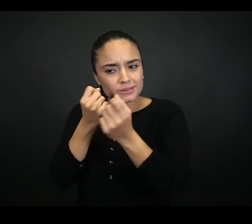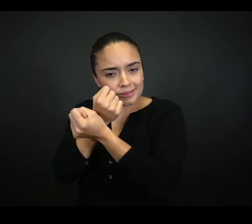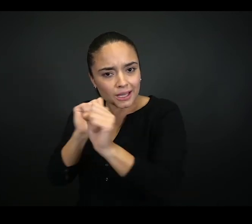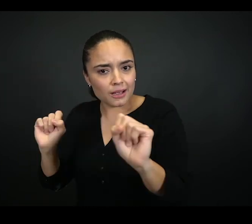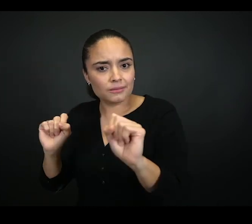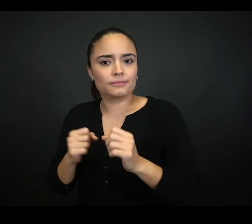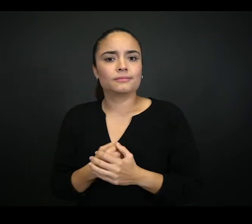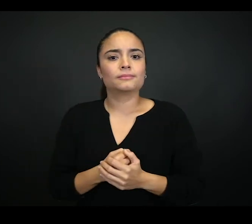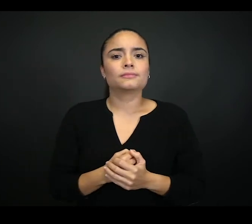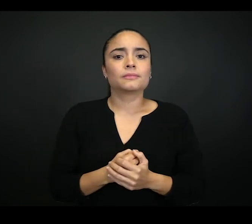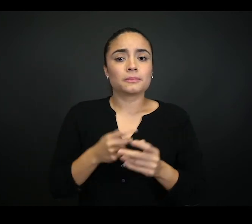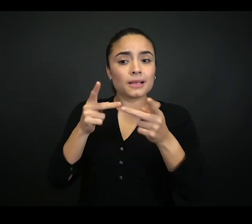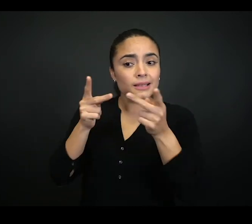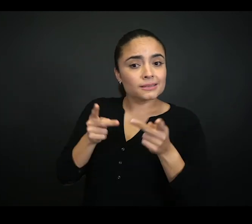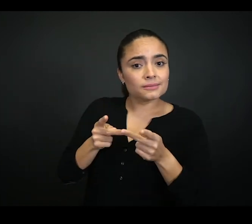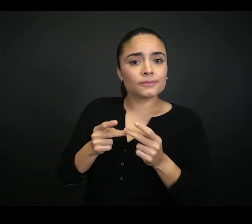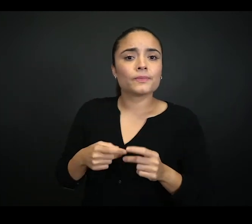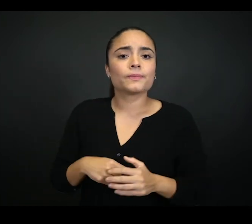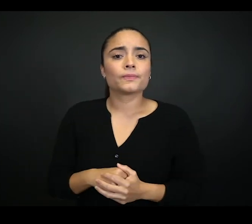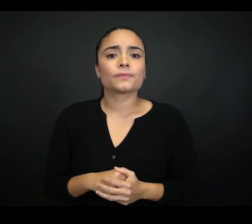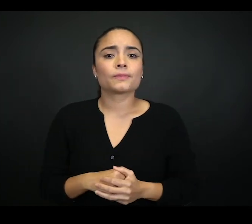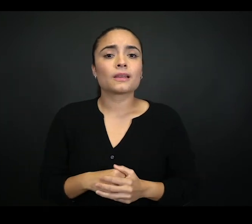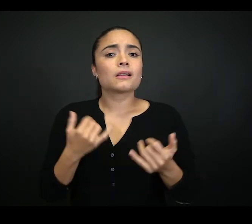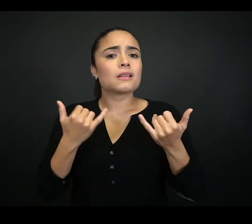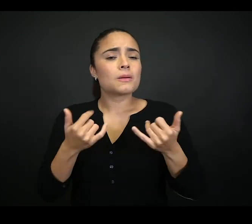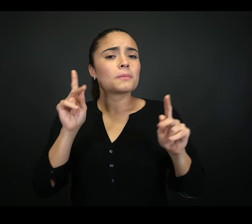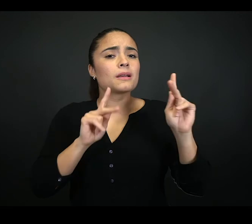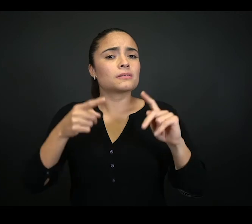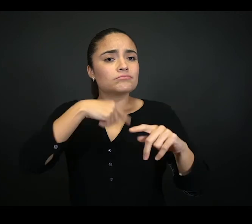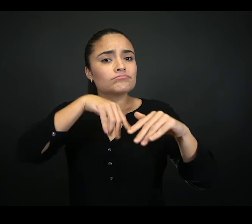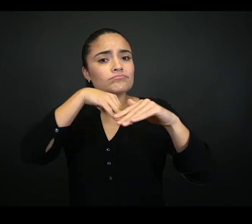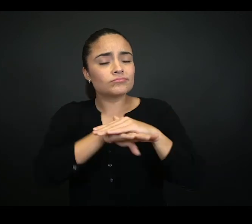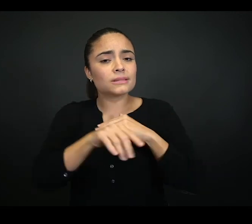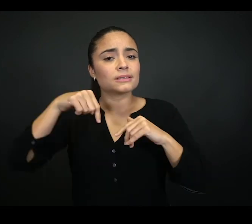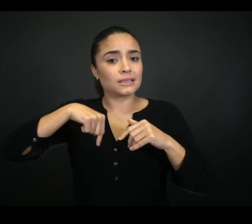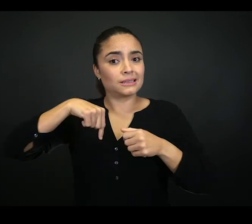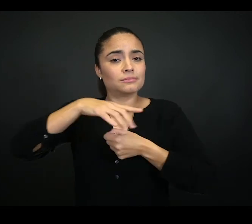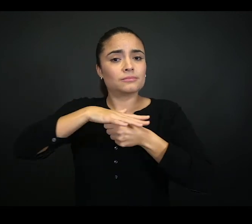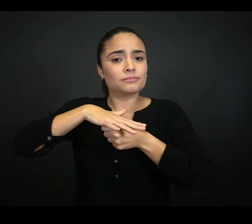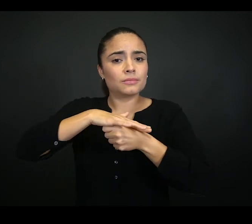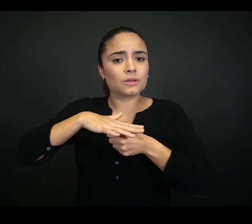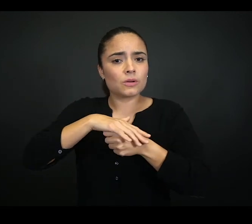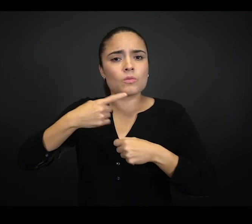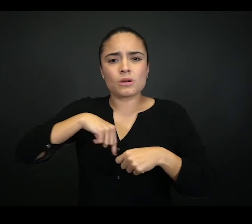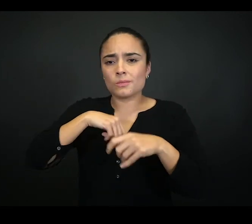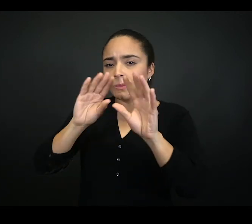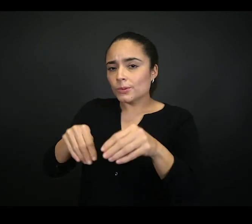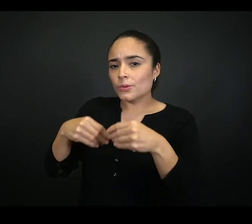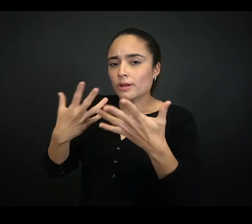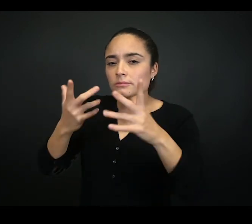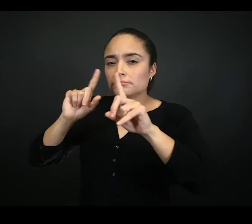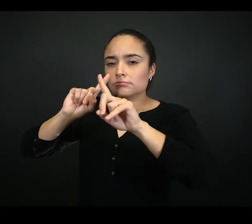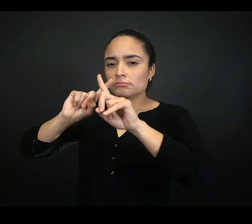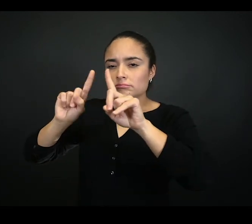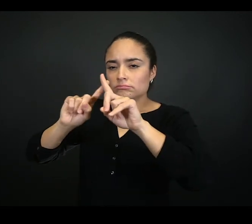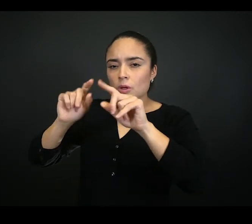people come in to use the site, they're provided with all of the supplies that they need for safer